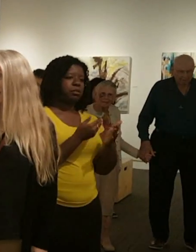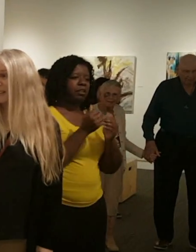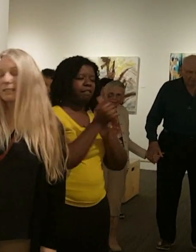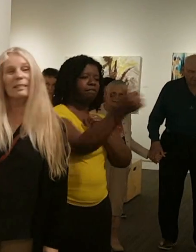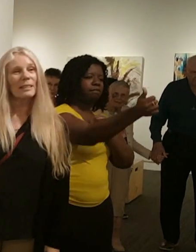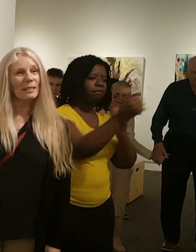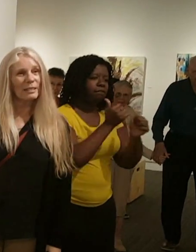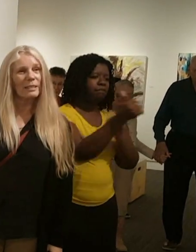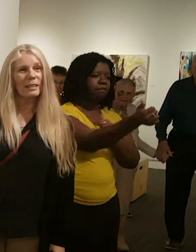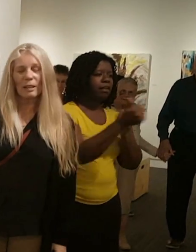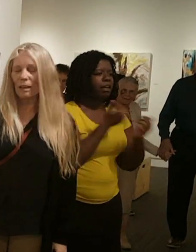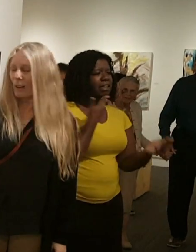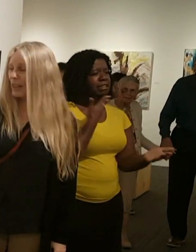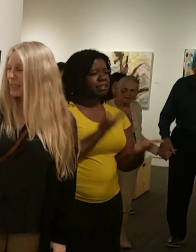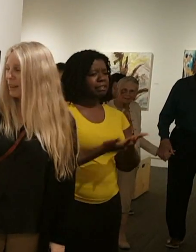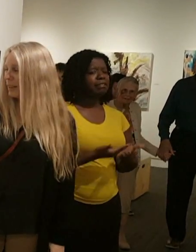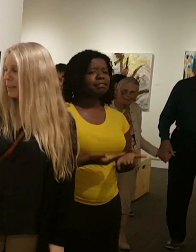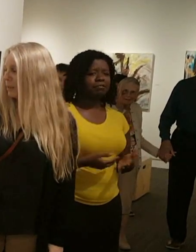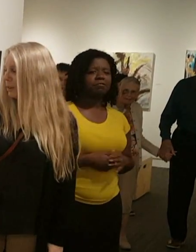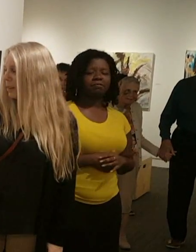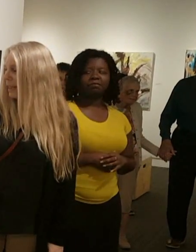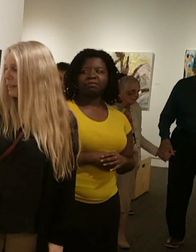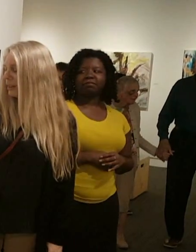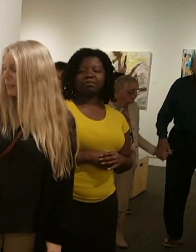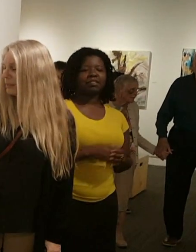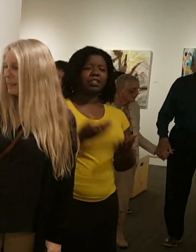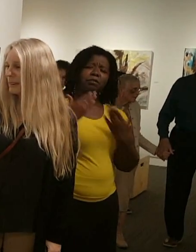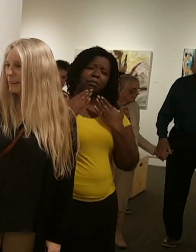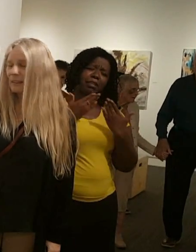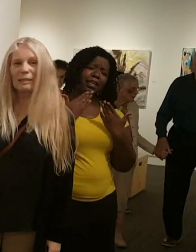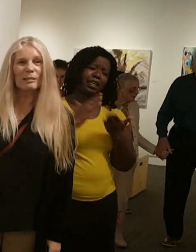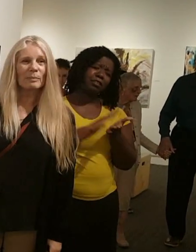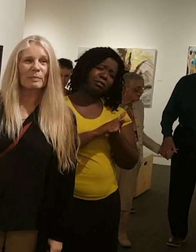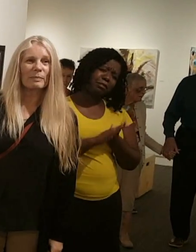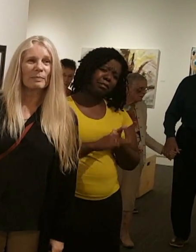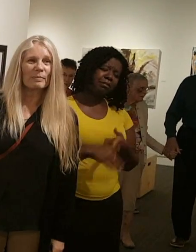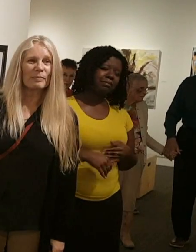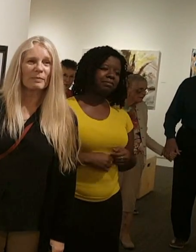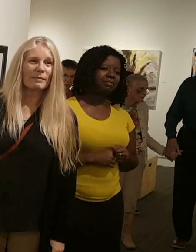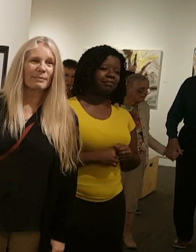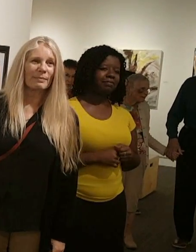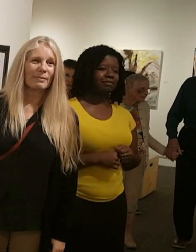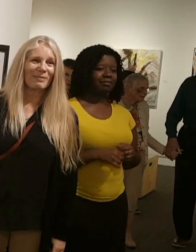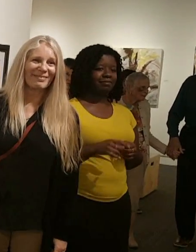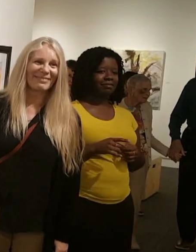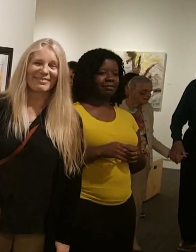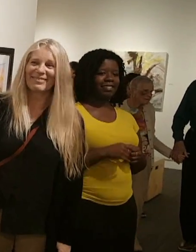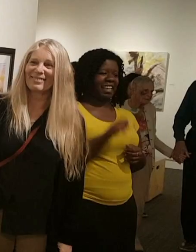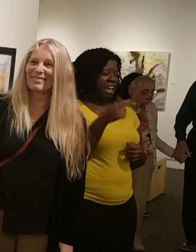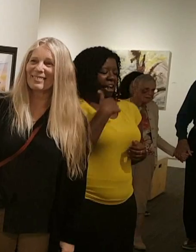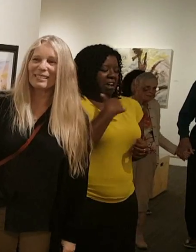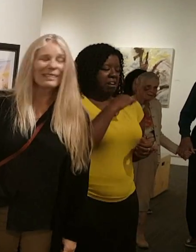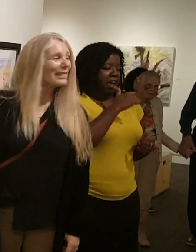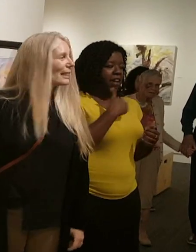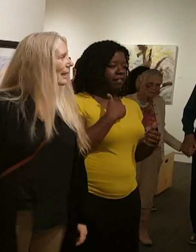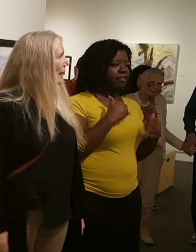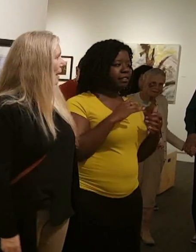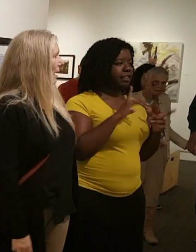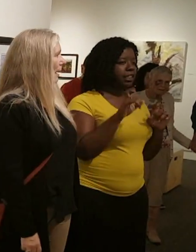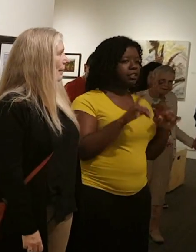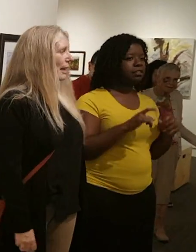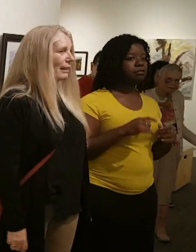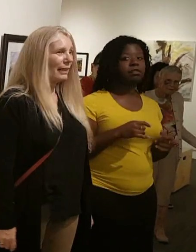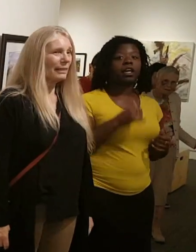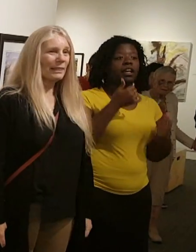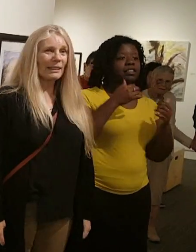your distance really well. Oh, that's kind of you. Thank you. Which Is- I have no Does- skills that way at all. Does Is it- anyone have a question for